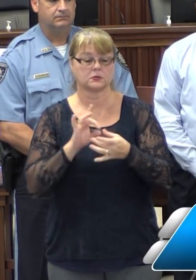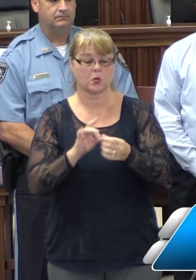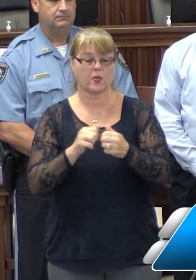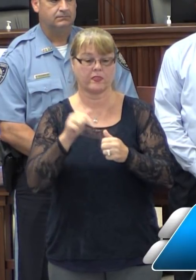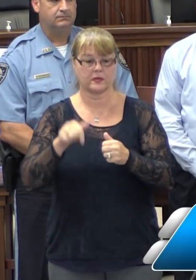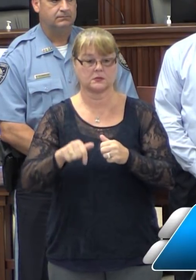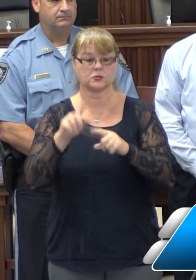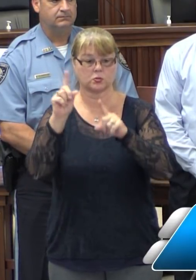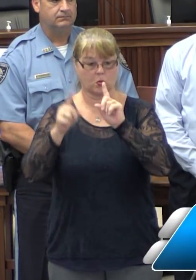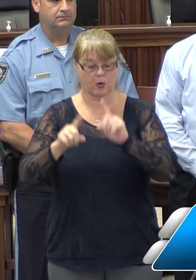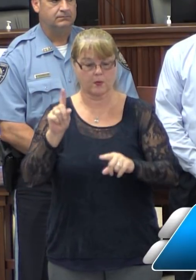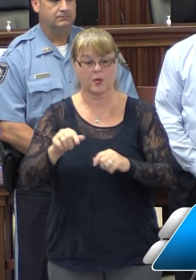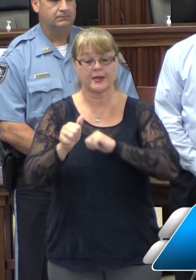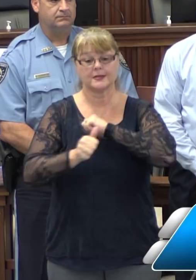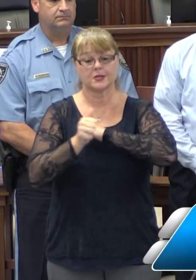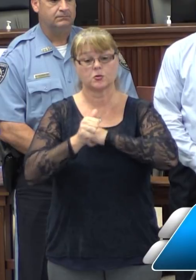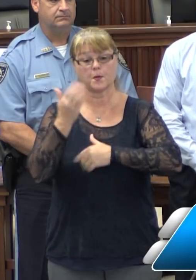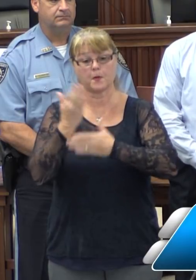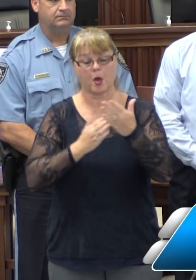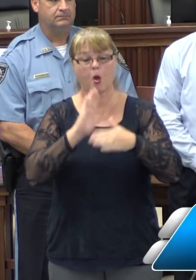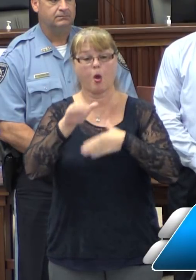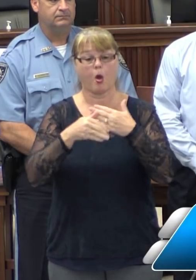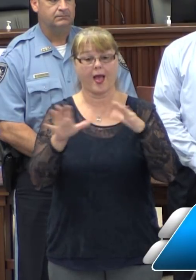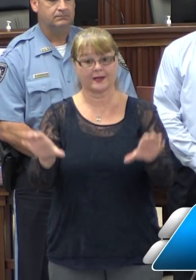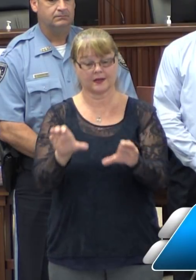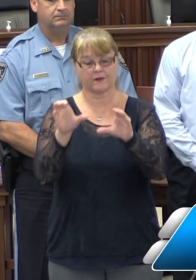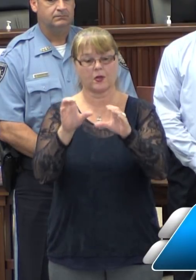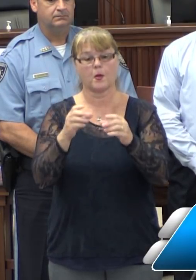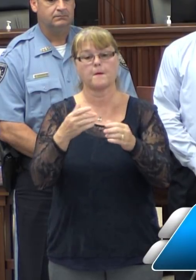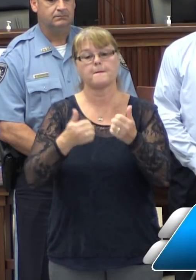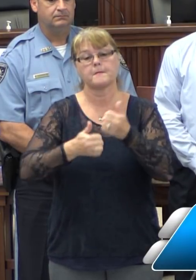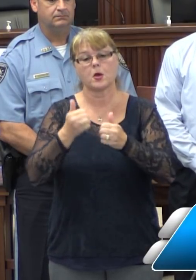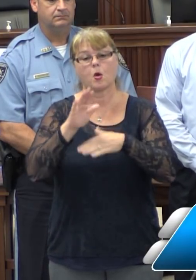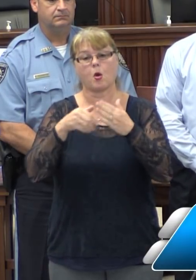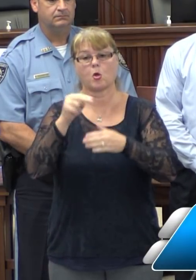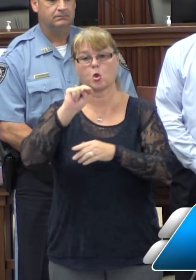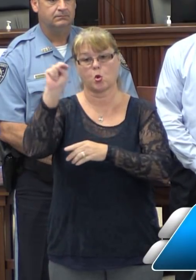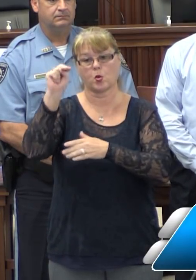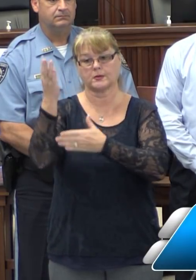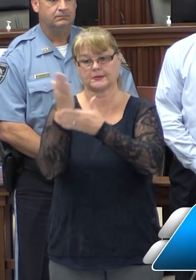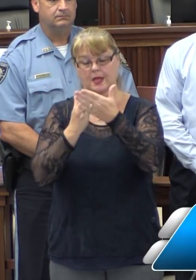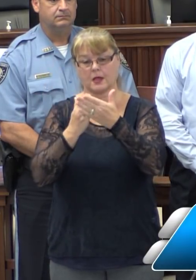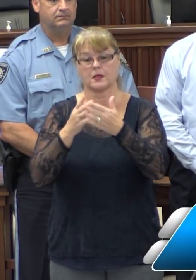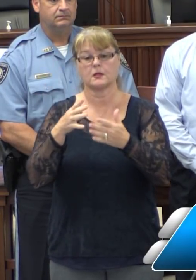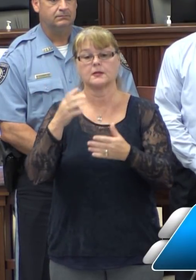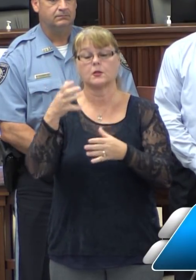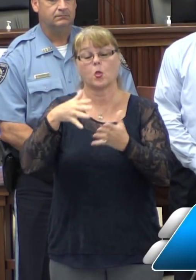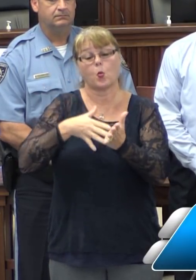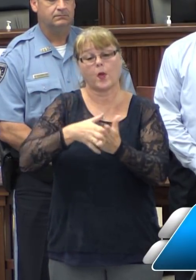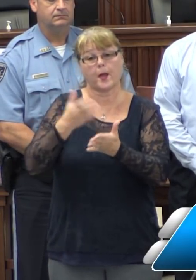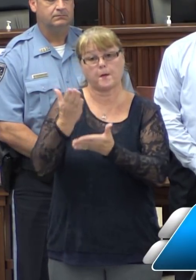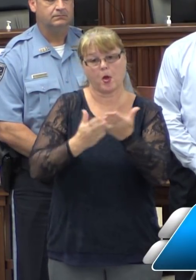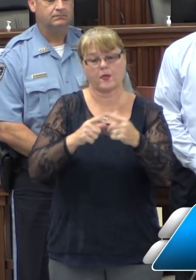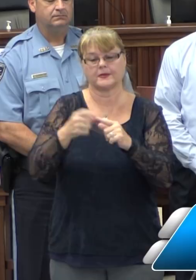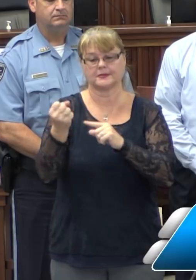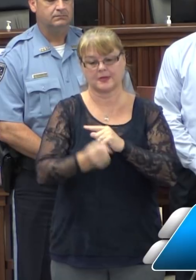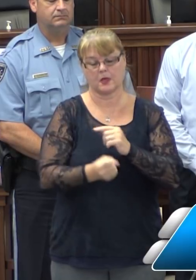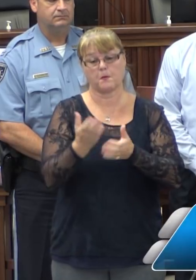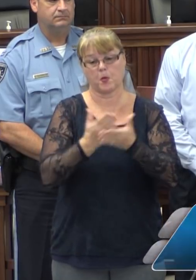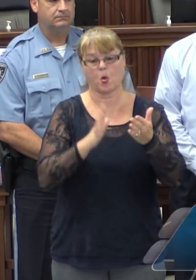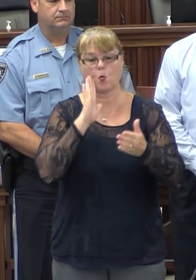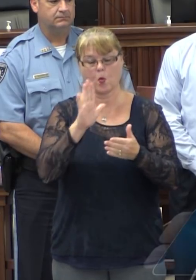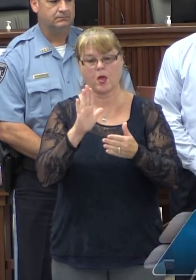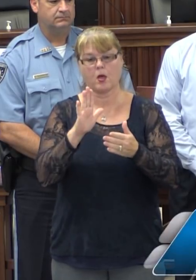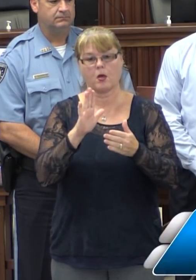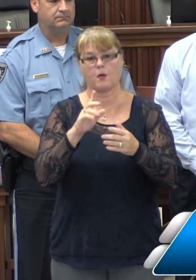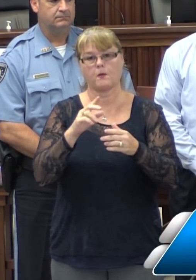of the dangerous activity is up in the northern part of the storm. So the southern part is the weaker part, and that is what should track just